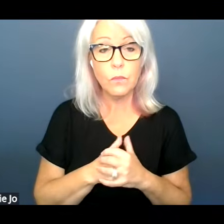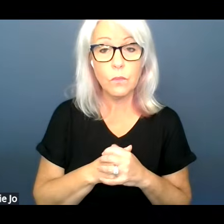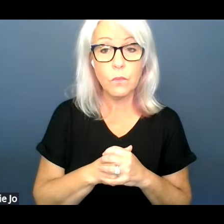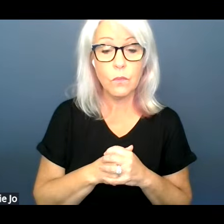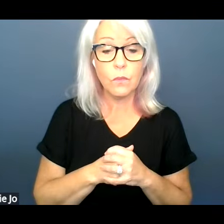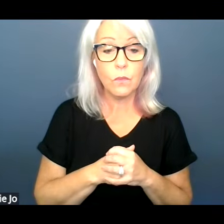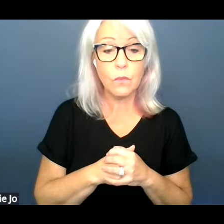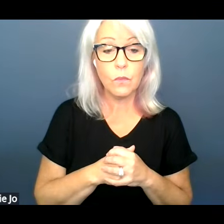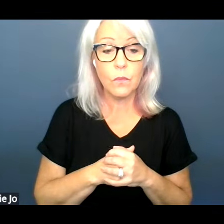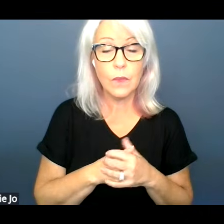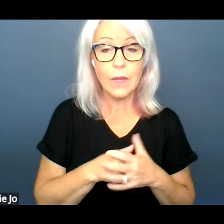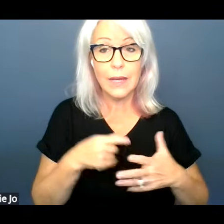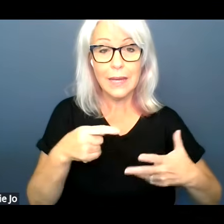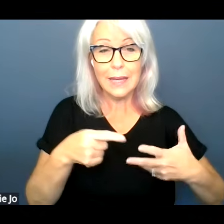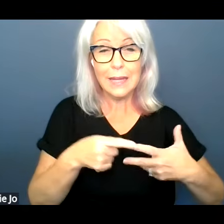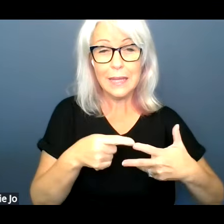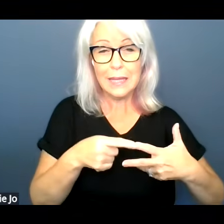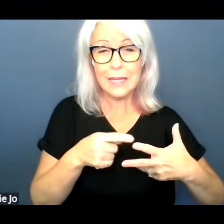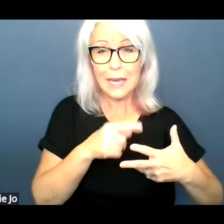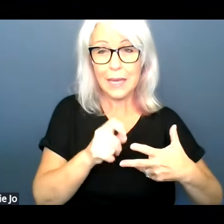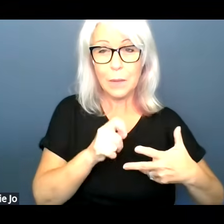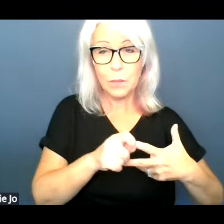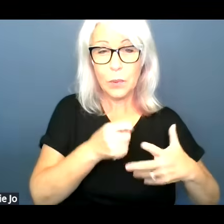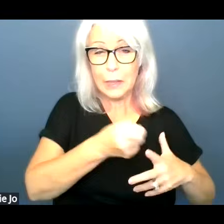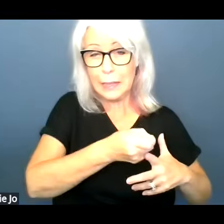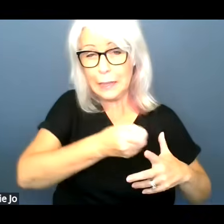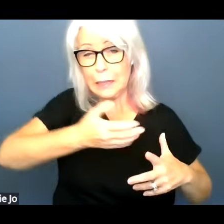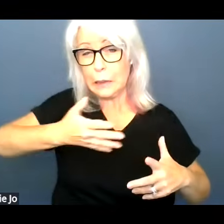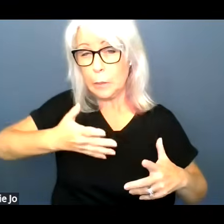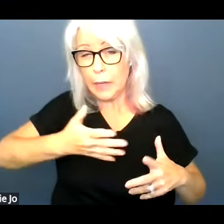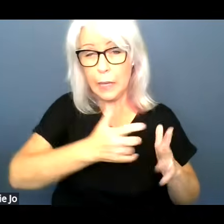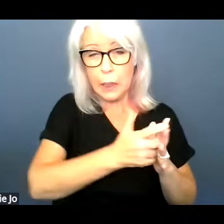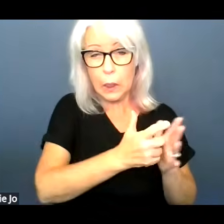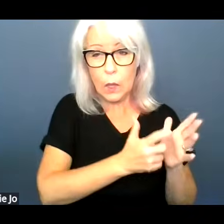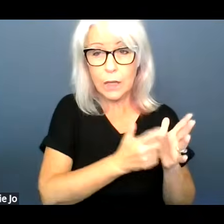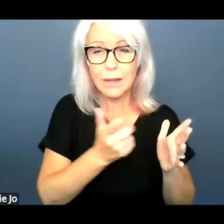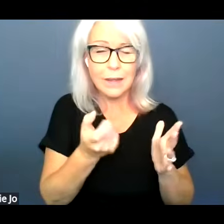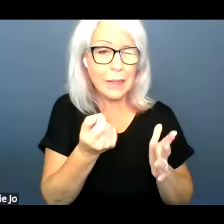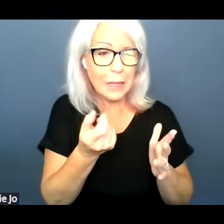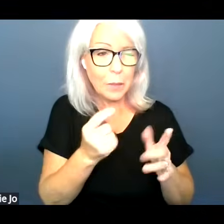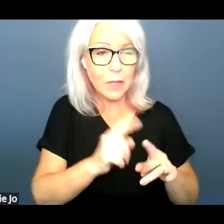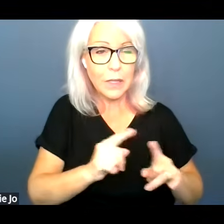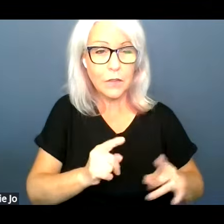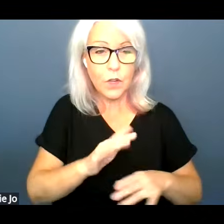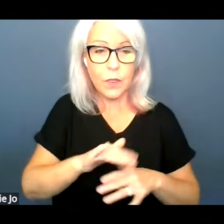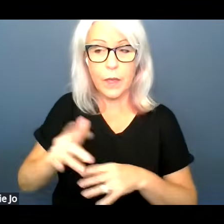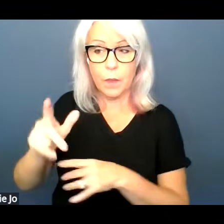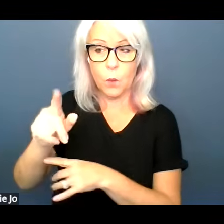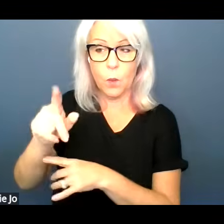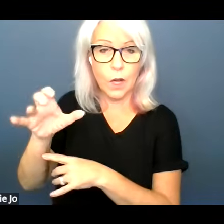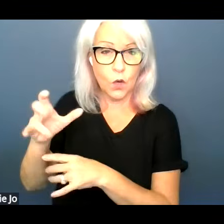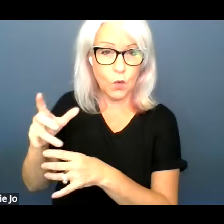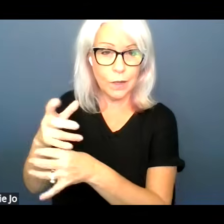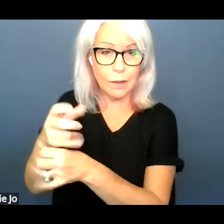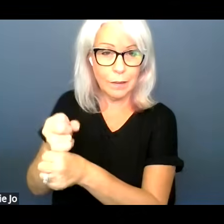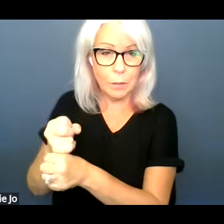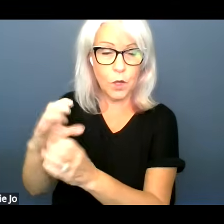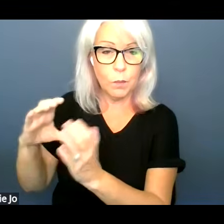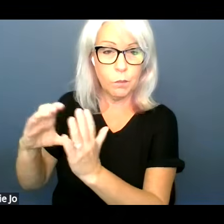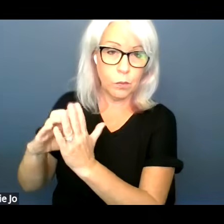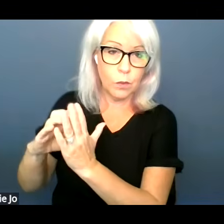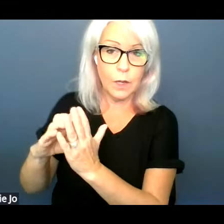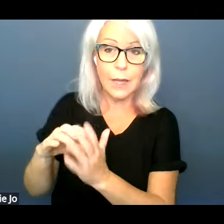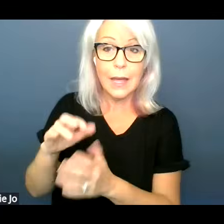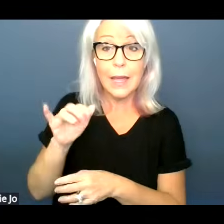second bullet here, expand laws, the reason that that's a little bit different from the 100-word summary on the petition is because that language has been